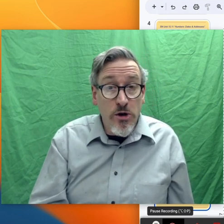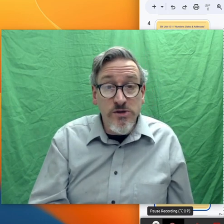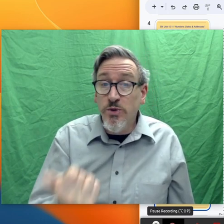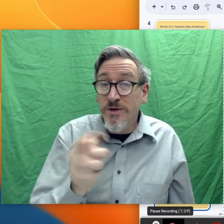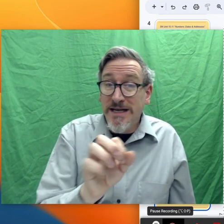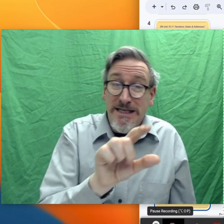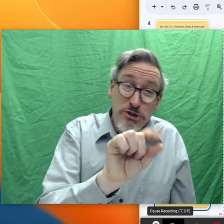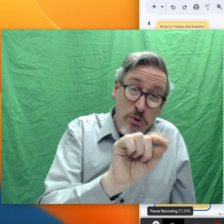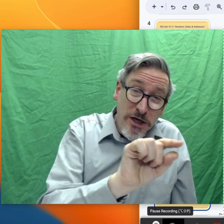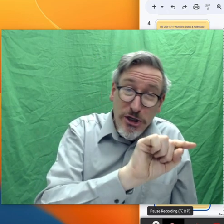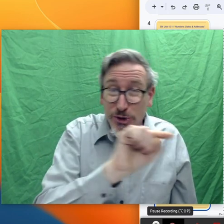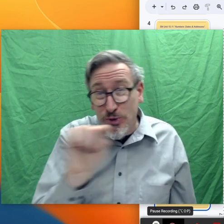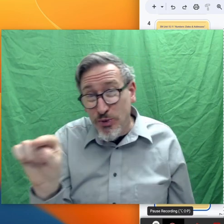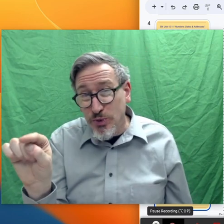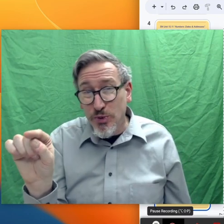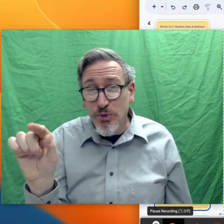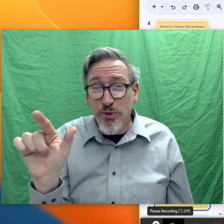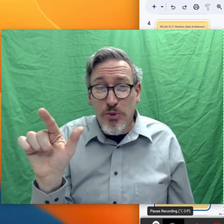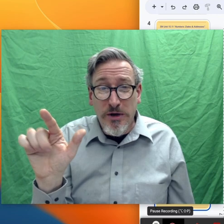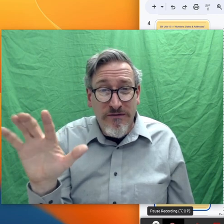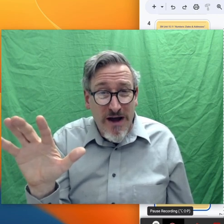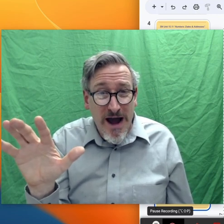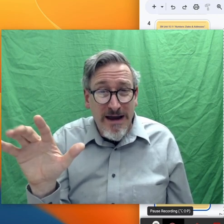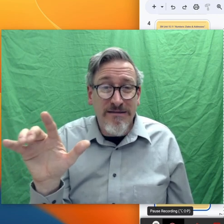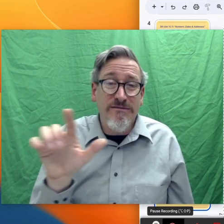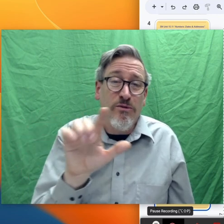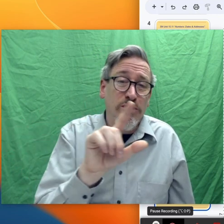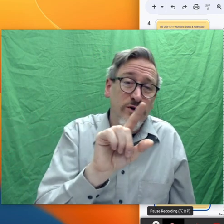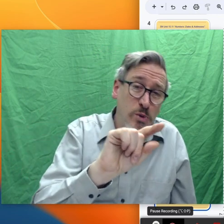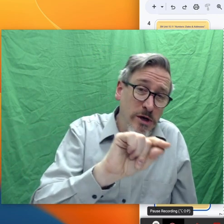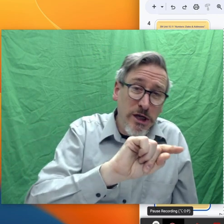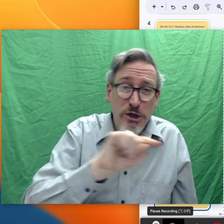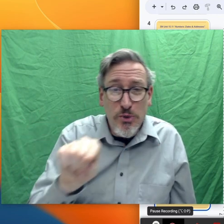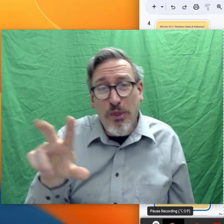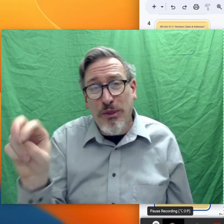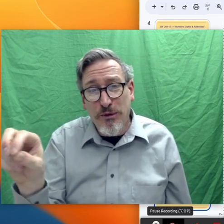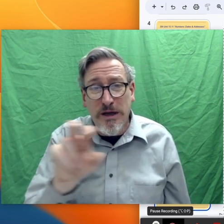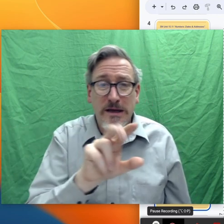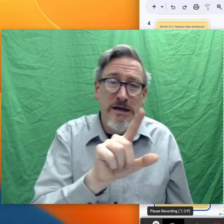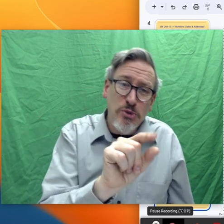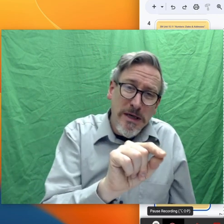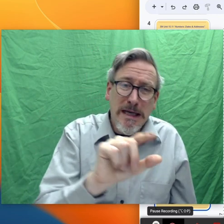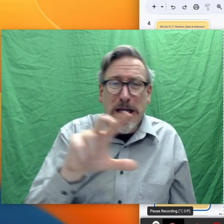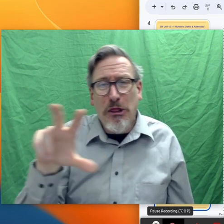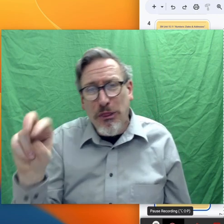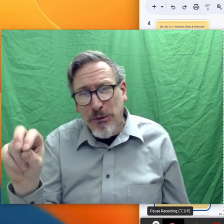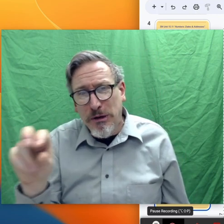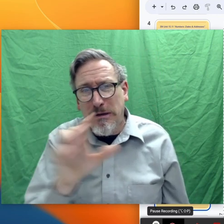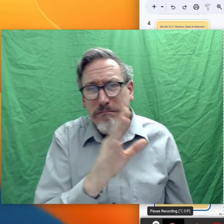You can also do 1920 to 25 or 30,